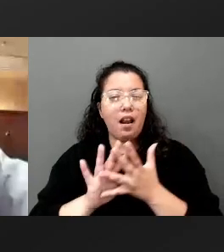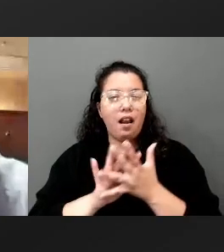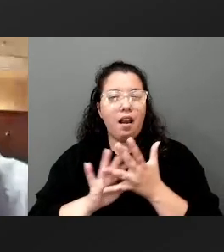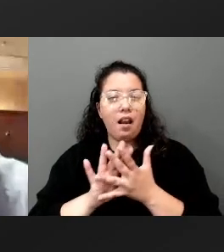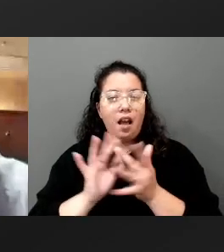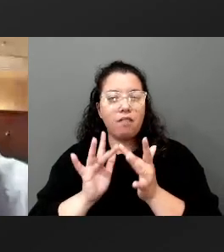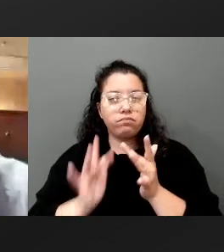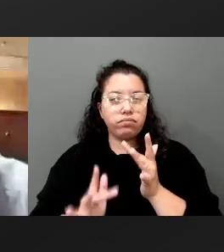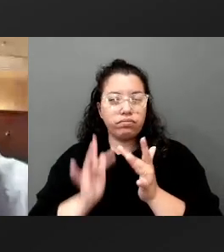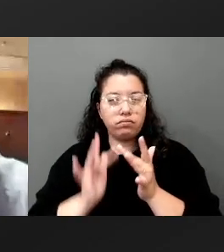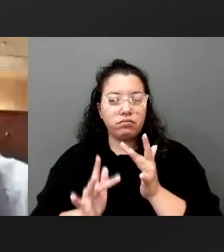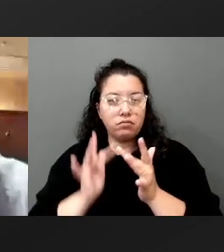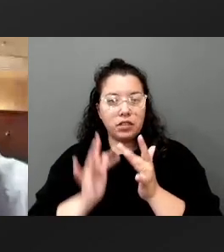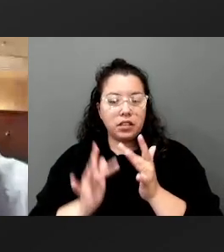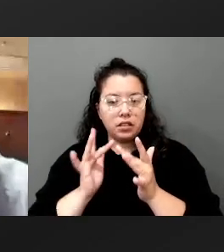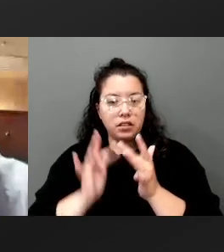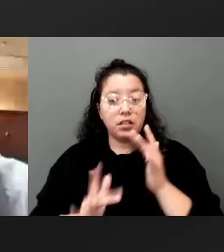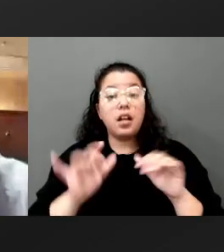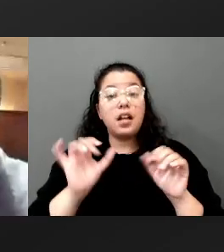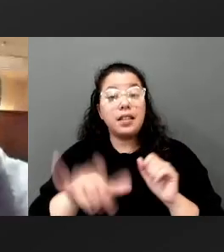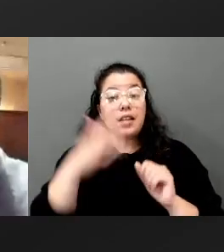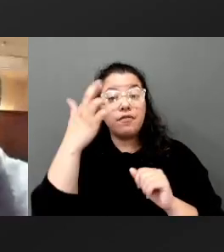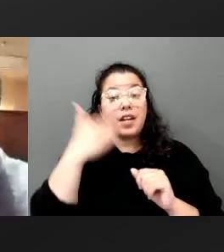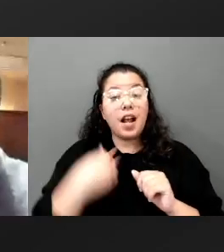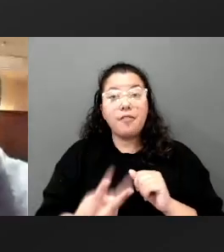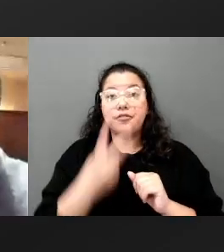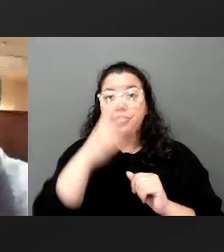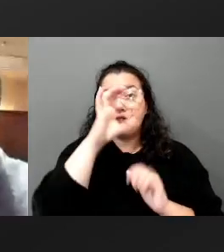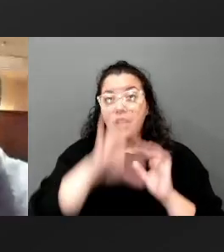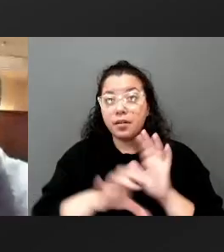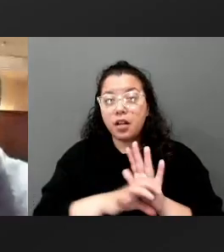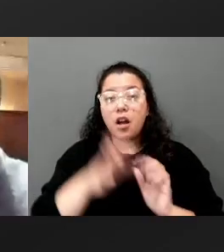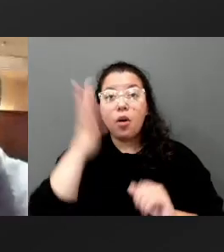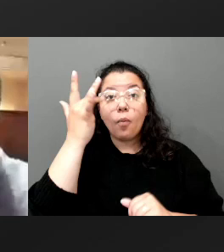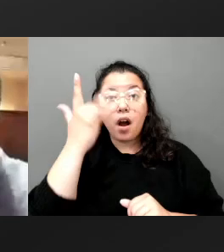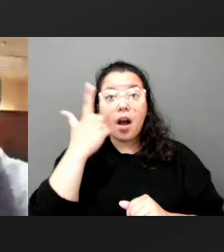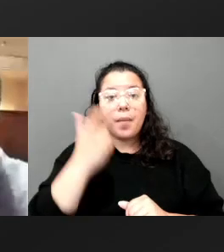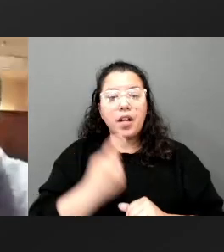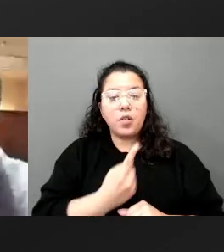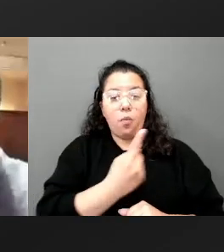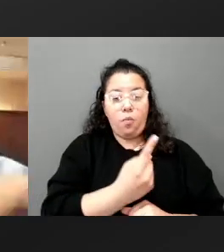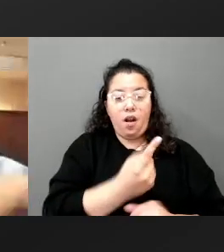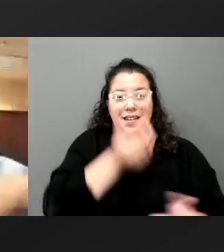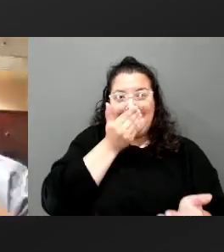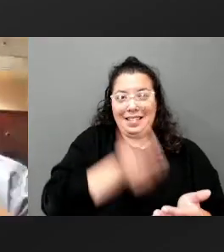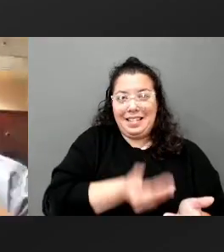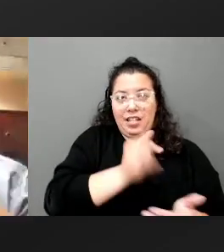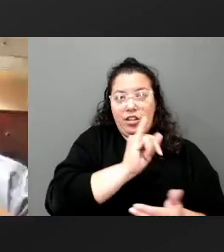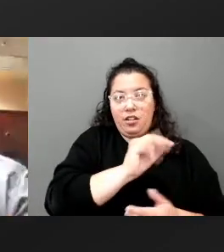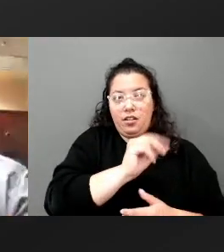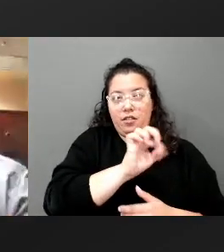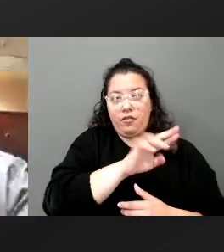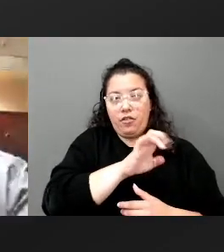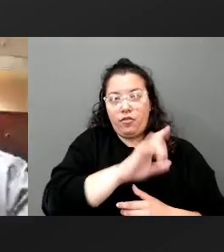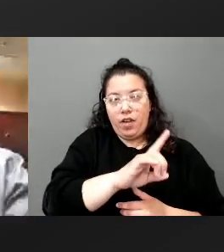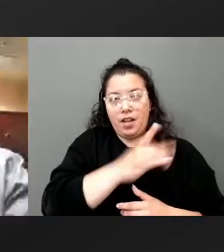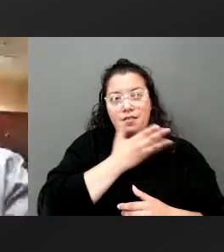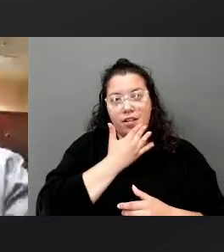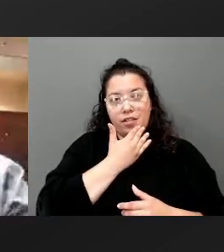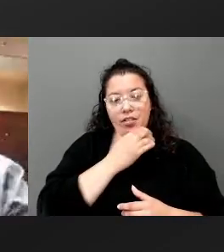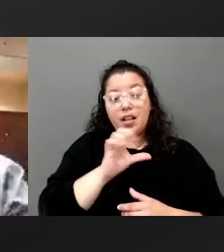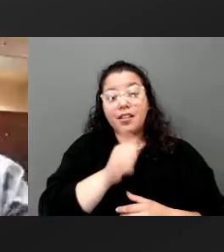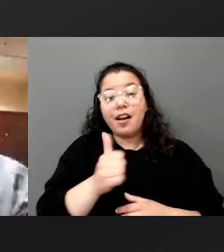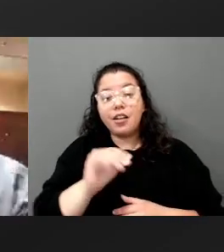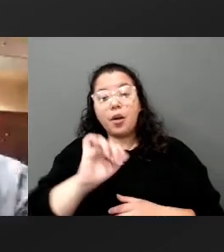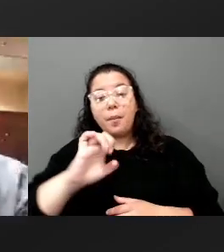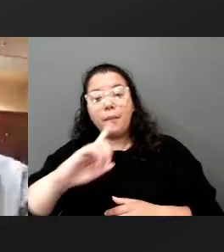two images here, because one is taken with a camera that works in near-infrared colors, so that's one section of the near-infrared colors, and the other one is taken with mirror that works in mid-infrared, so there's another